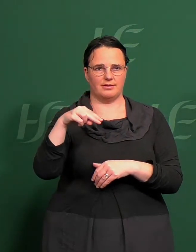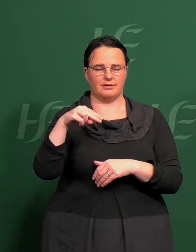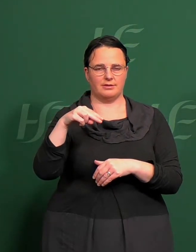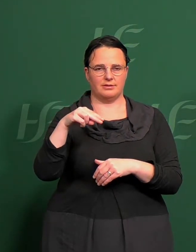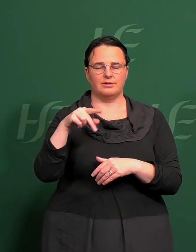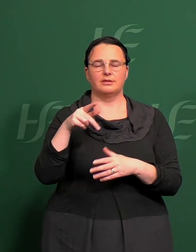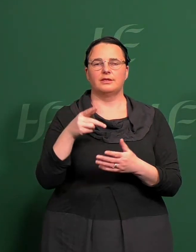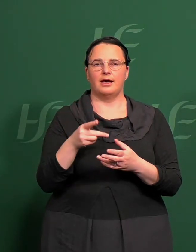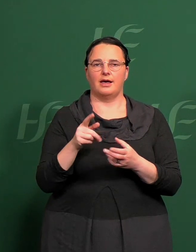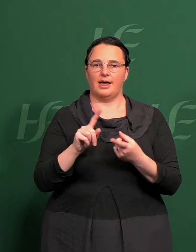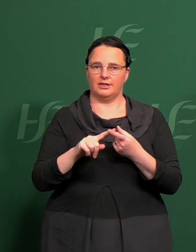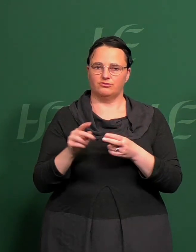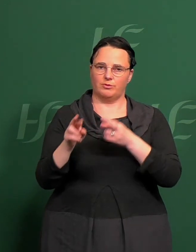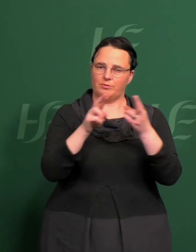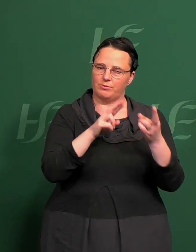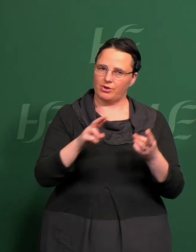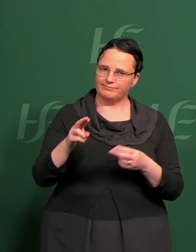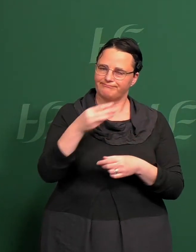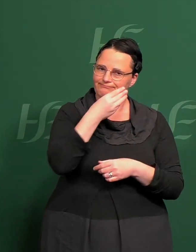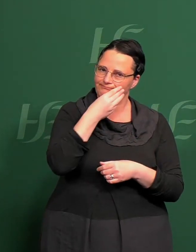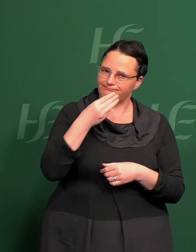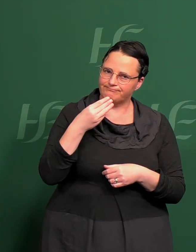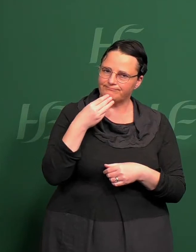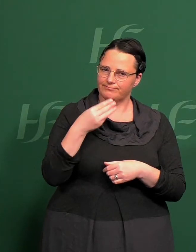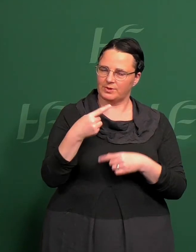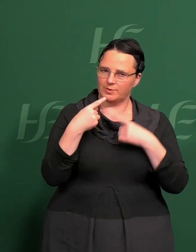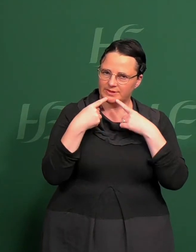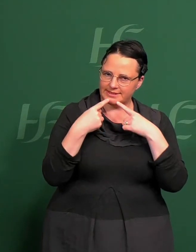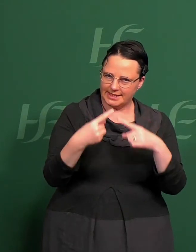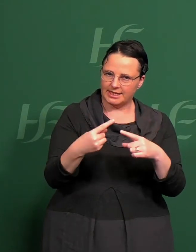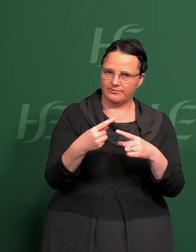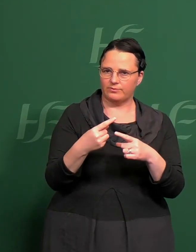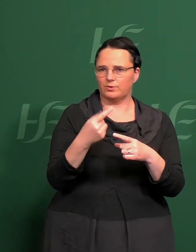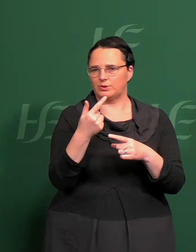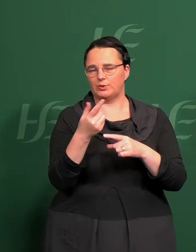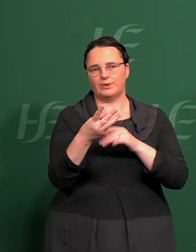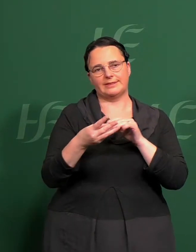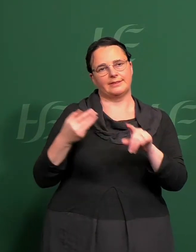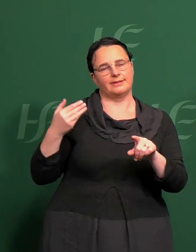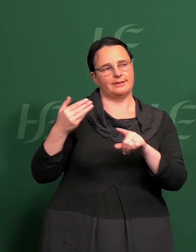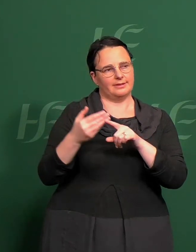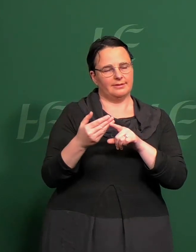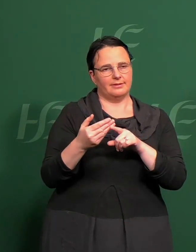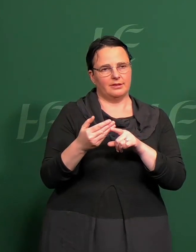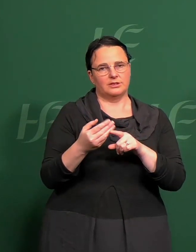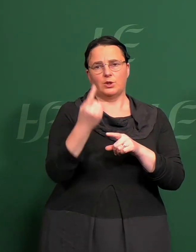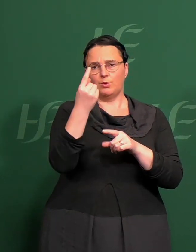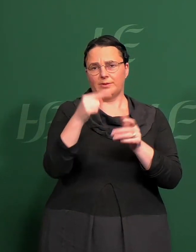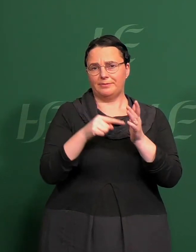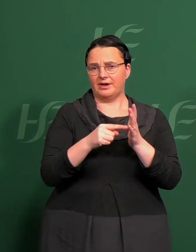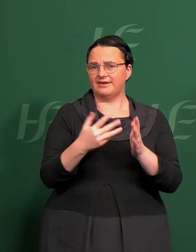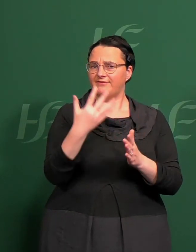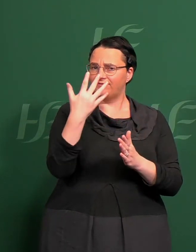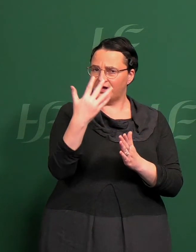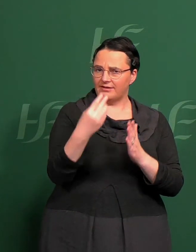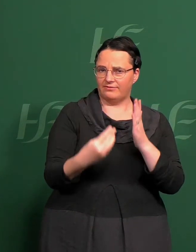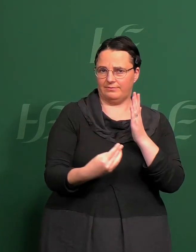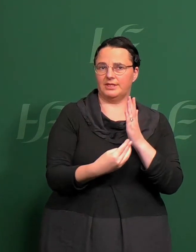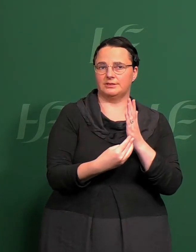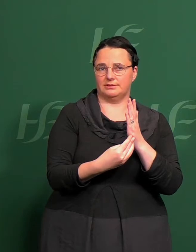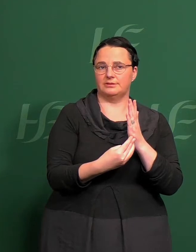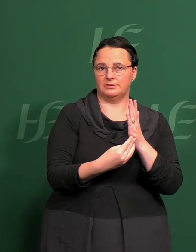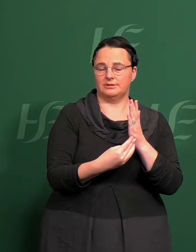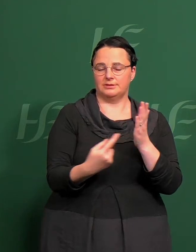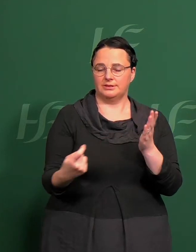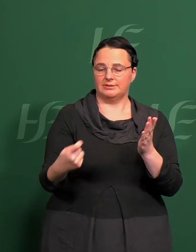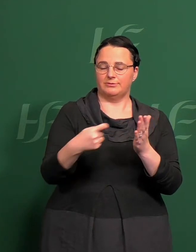Just to restate our commitment that we have said many times over the past week or so, to have 1.5 million